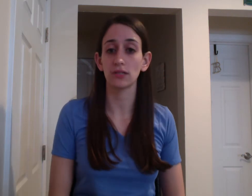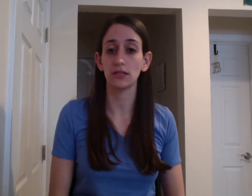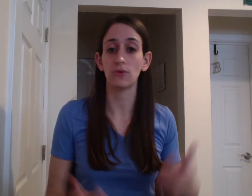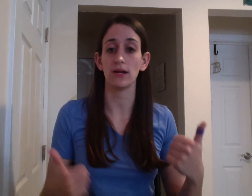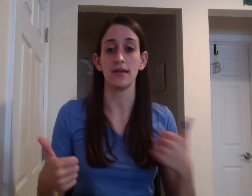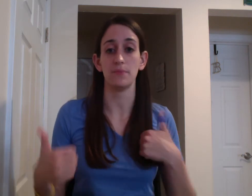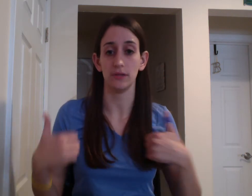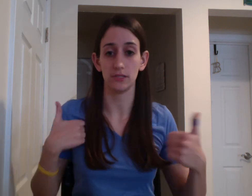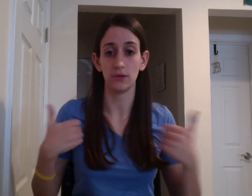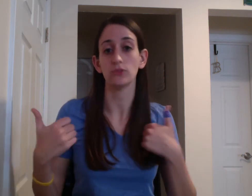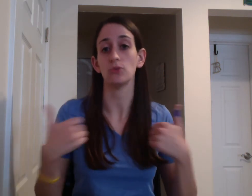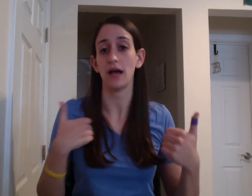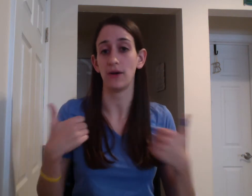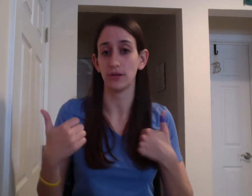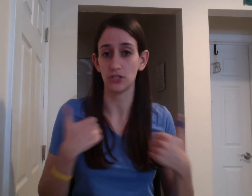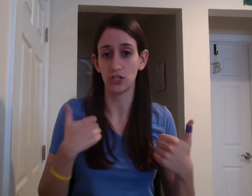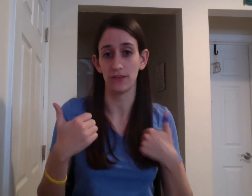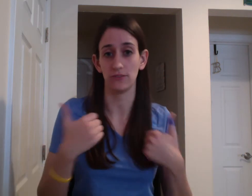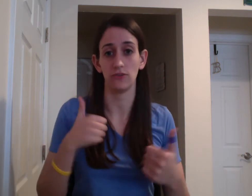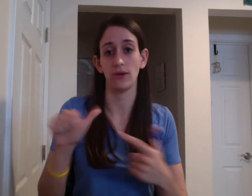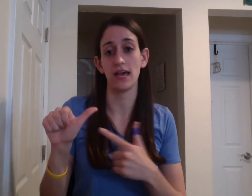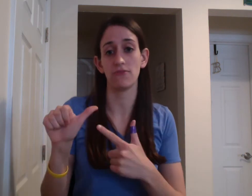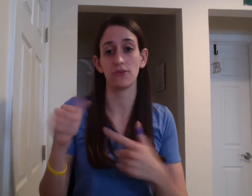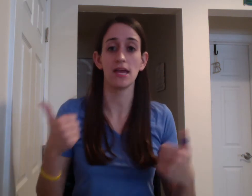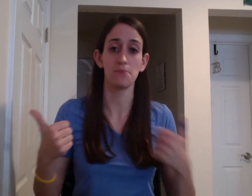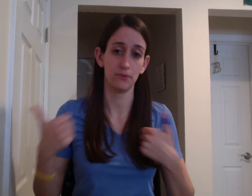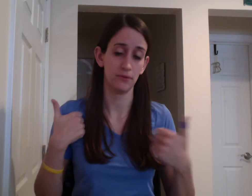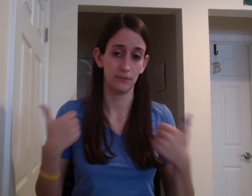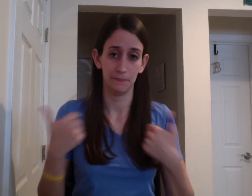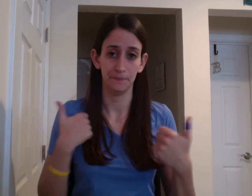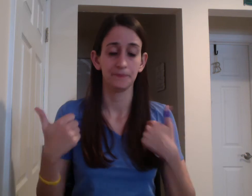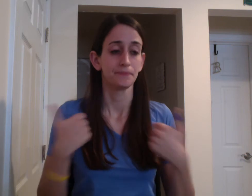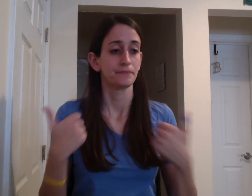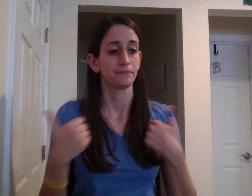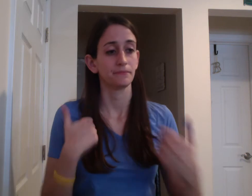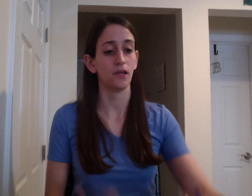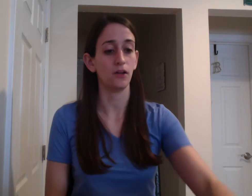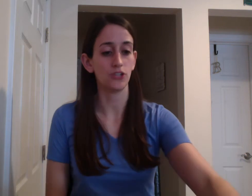or ape is going to pound his chest. So A for ape on your chest.